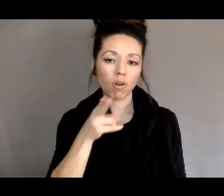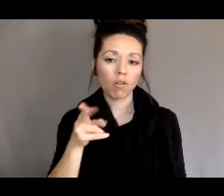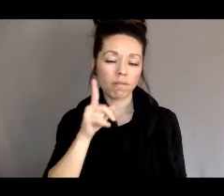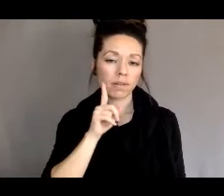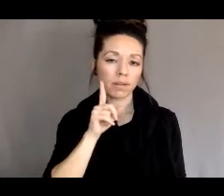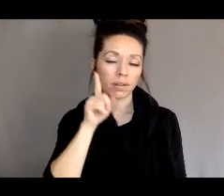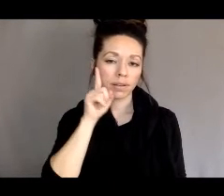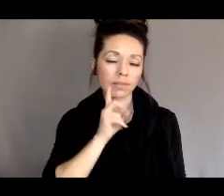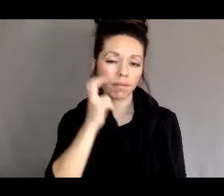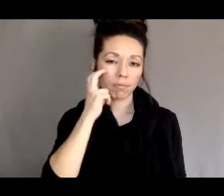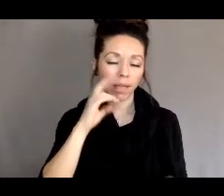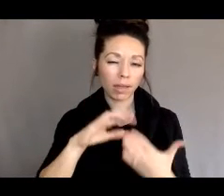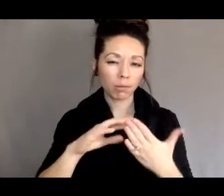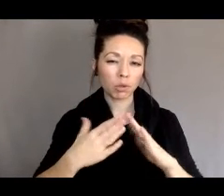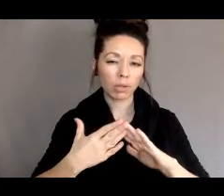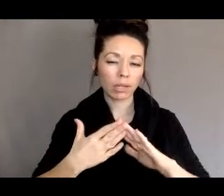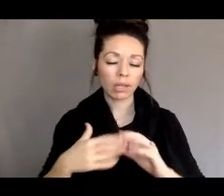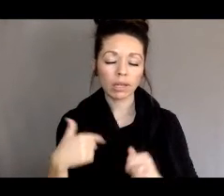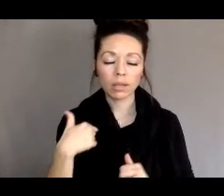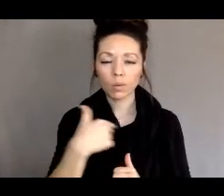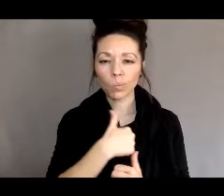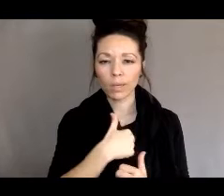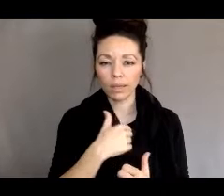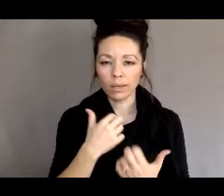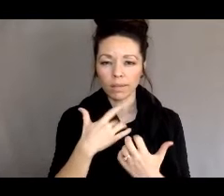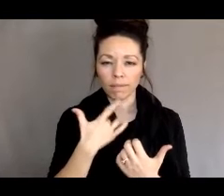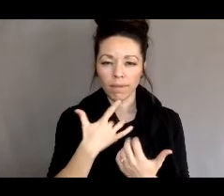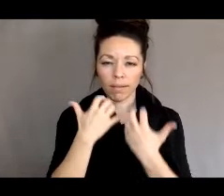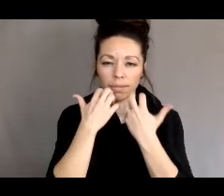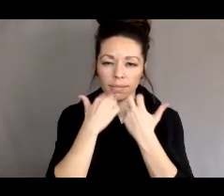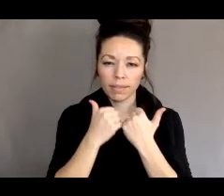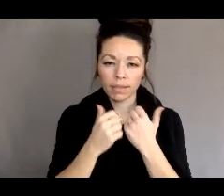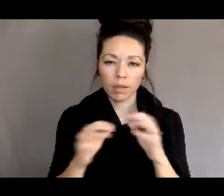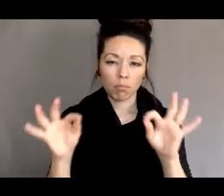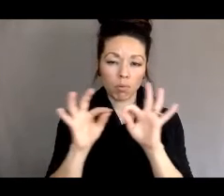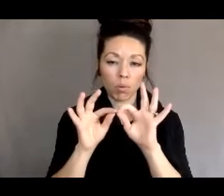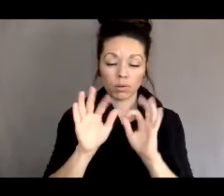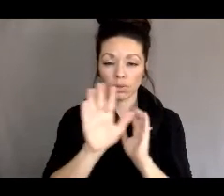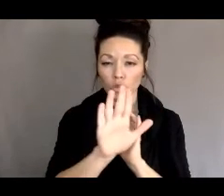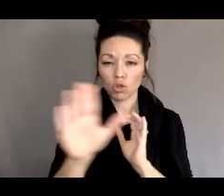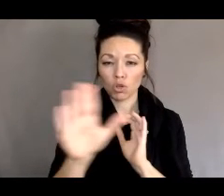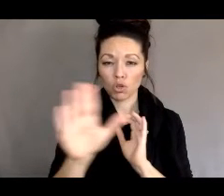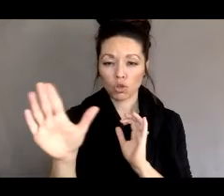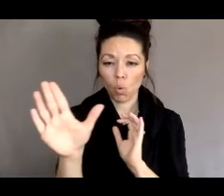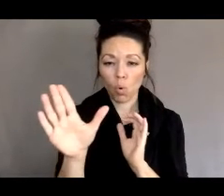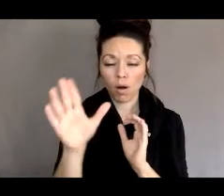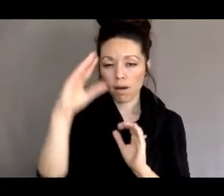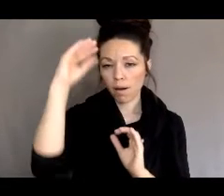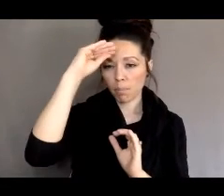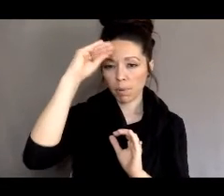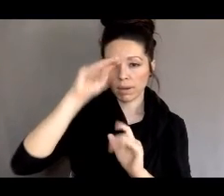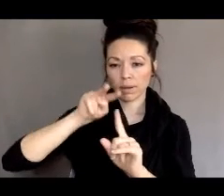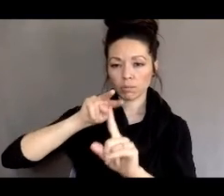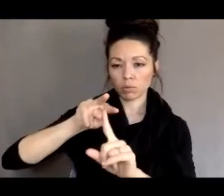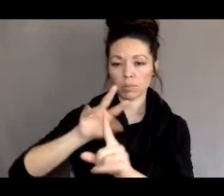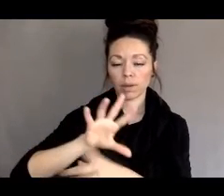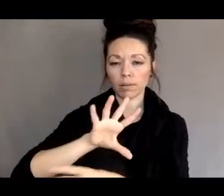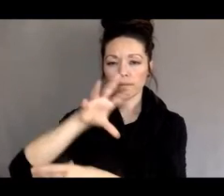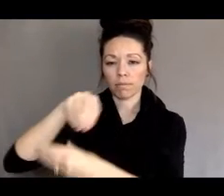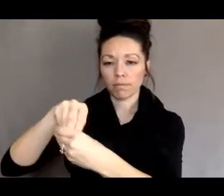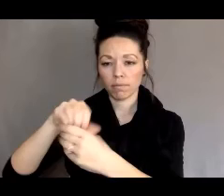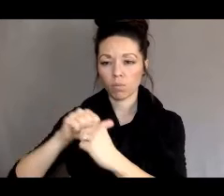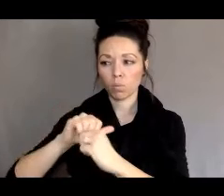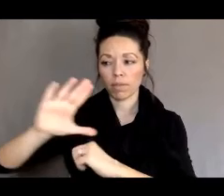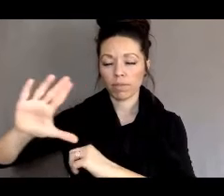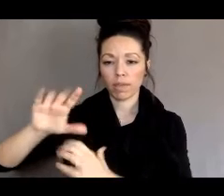So we really want to make sure that our voice, your voice, is heard at the table to ensuring that when